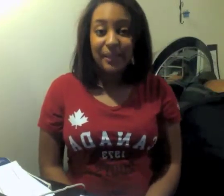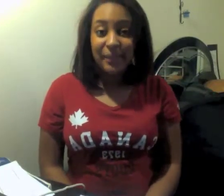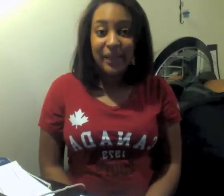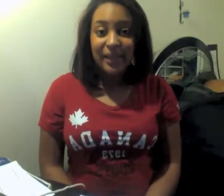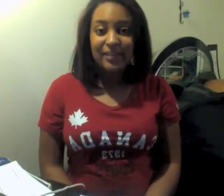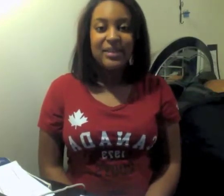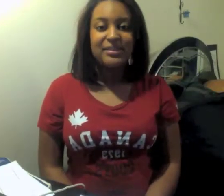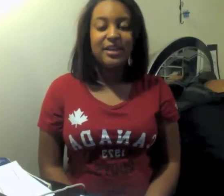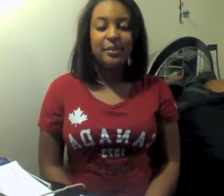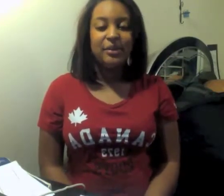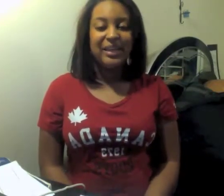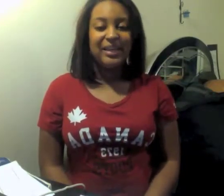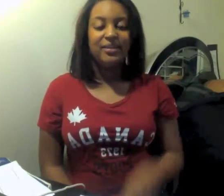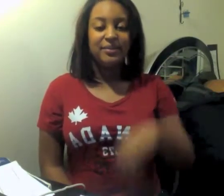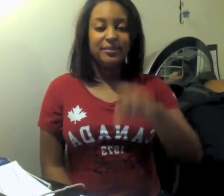Sleepy, that's double E.